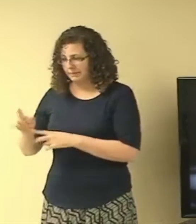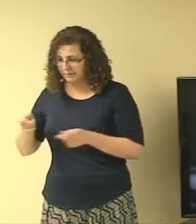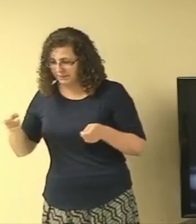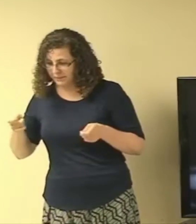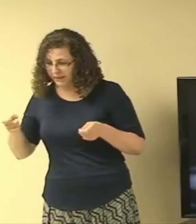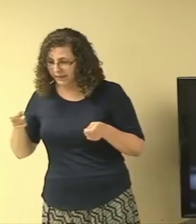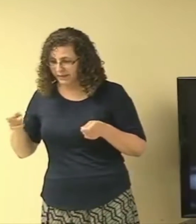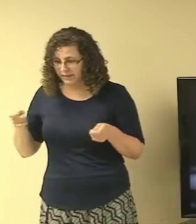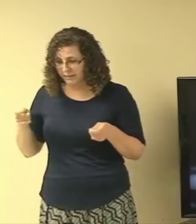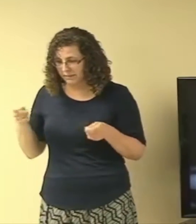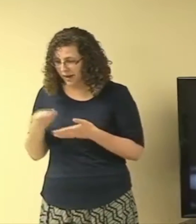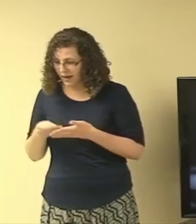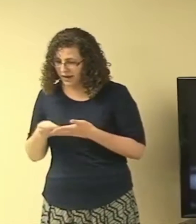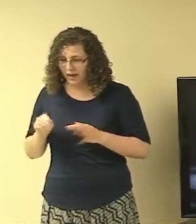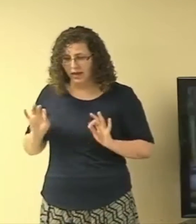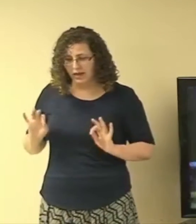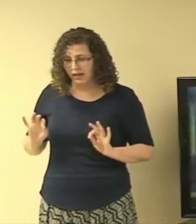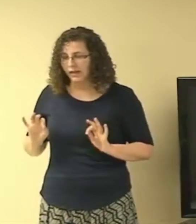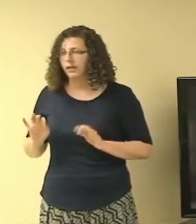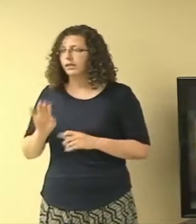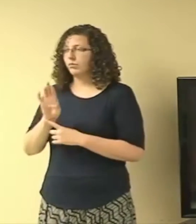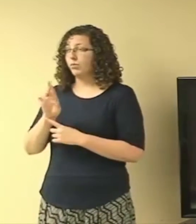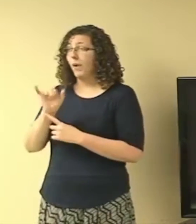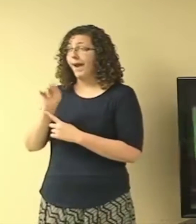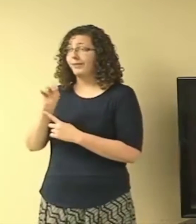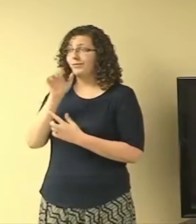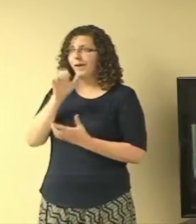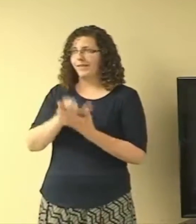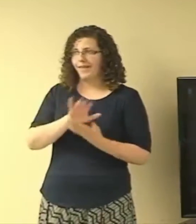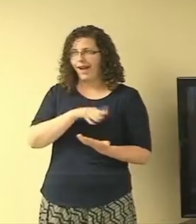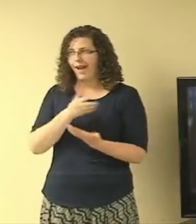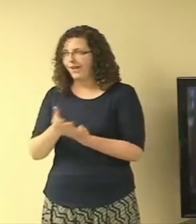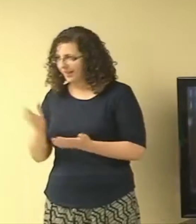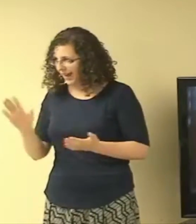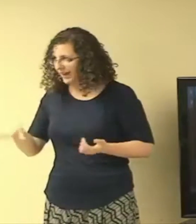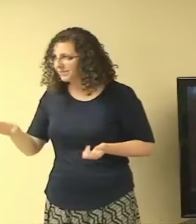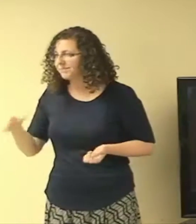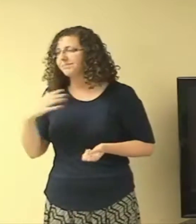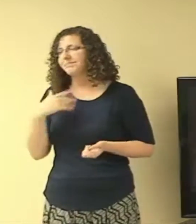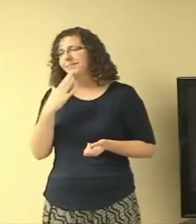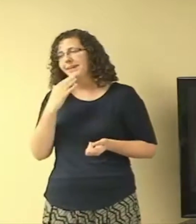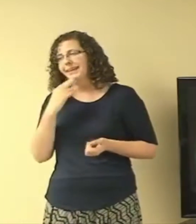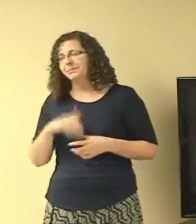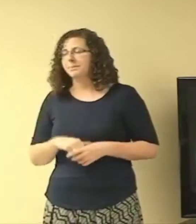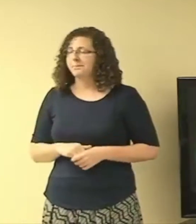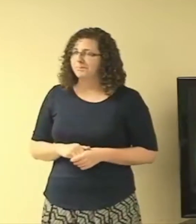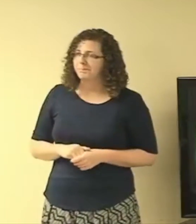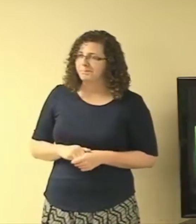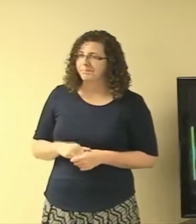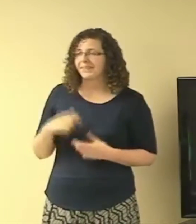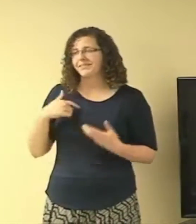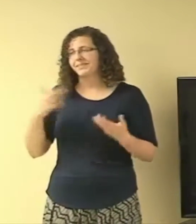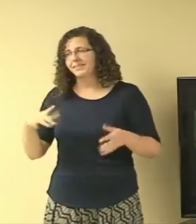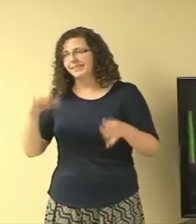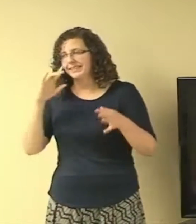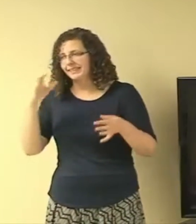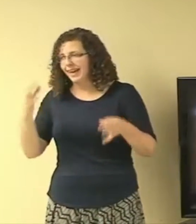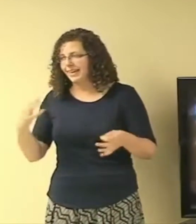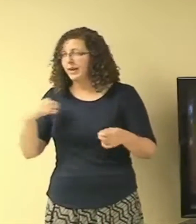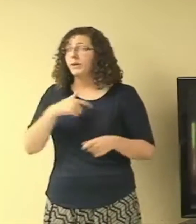look, he's watching over Brian's money. Now, Brian's wife comes in one morning and says, honey, I have decided that